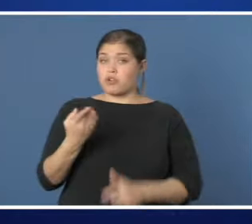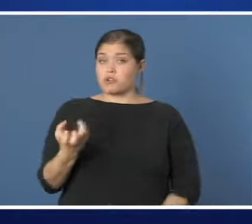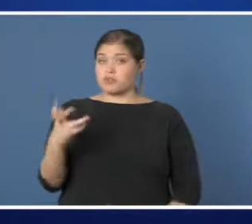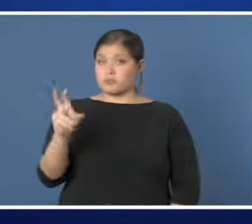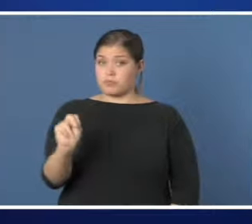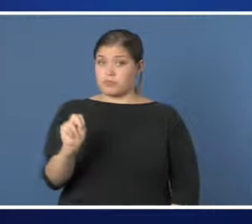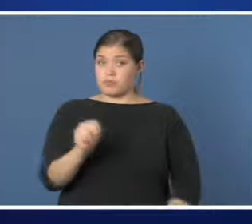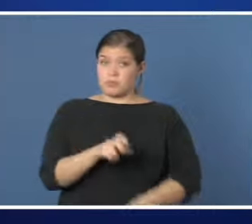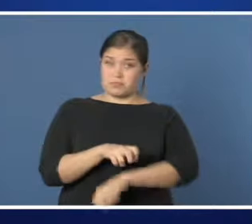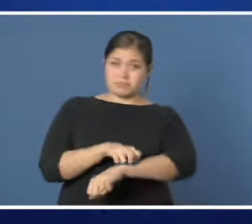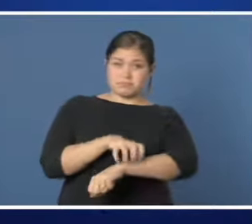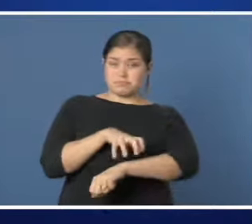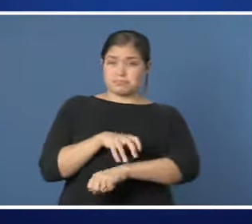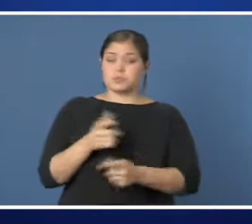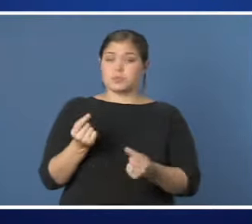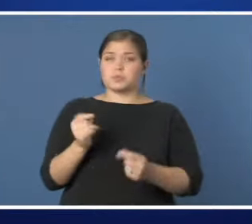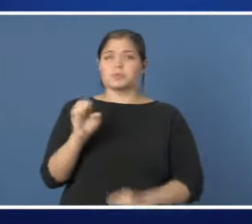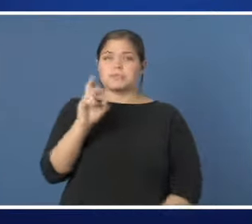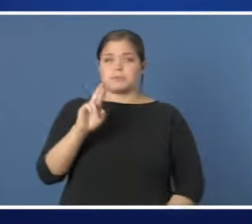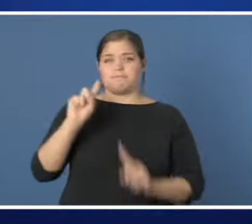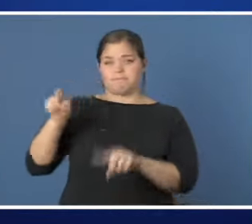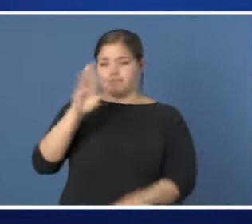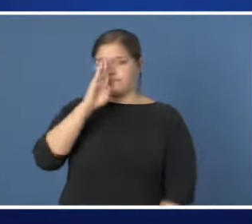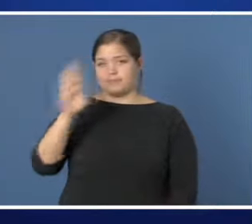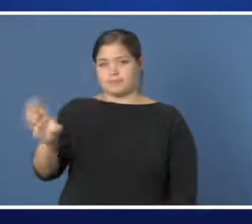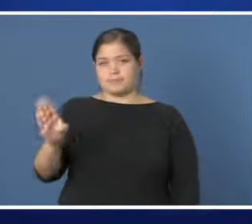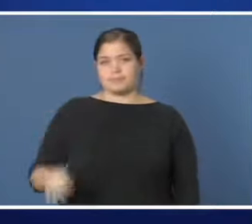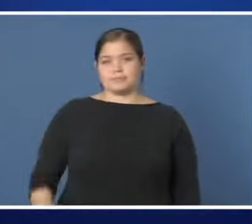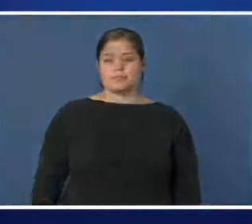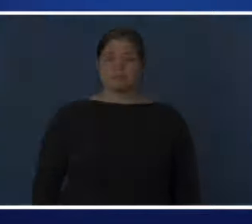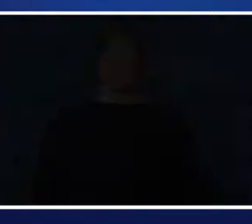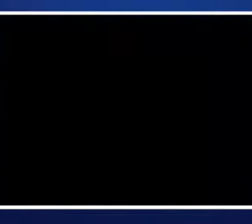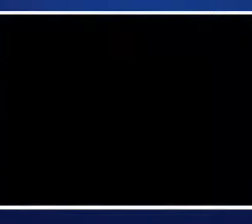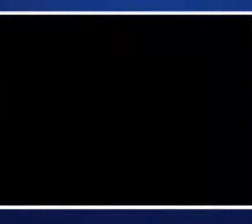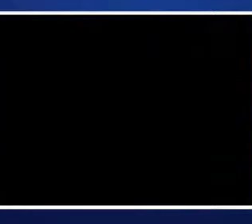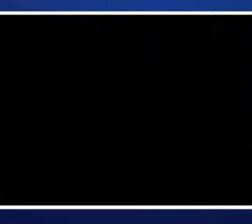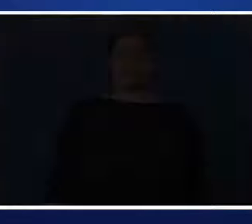large burns, go to emergency facility.